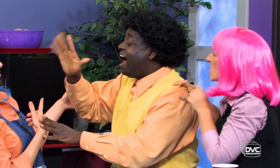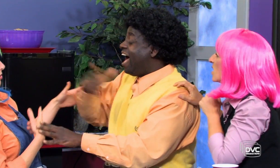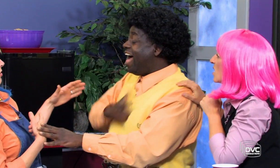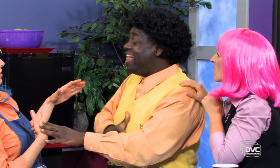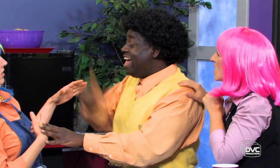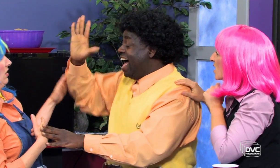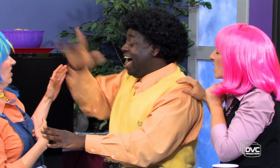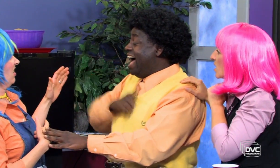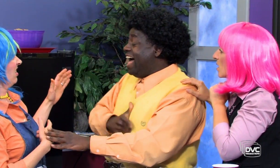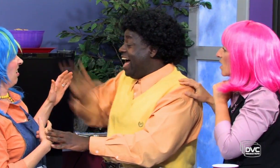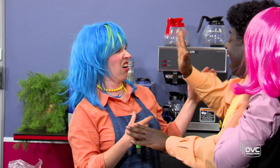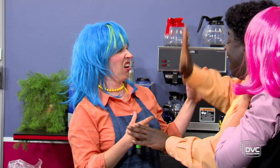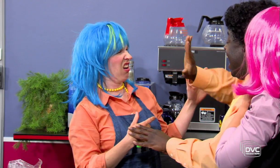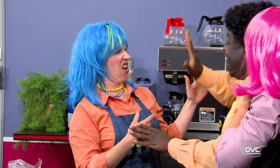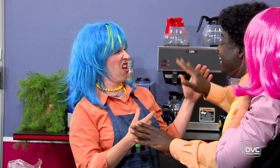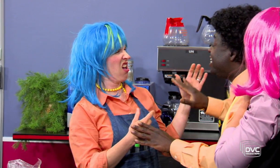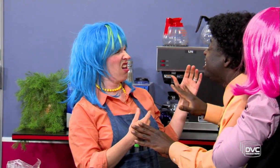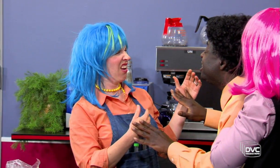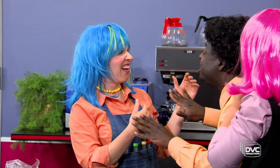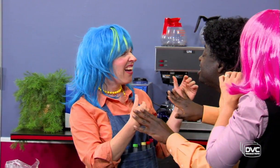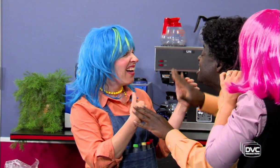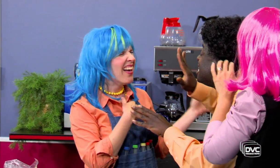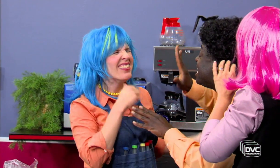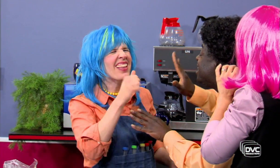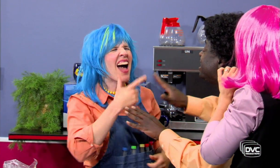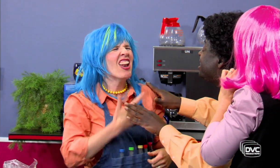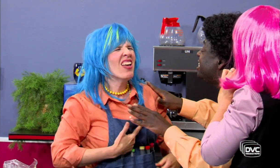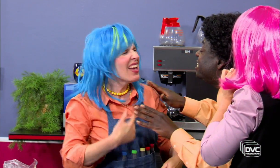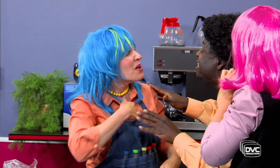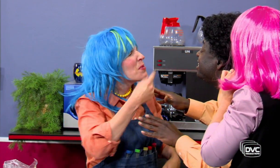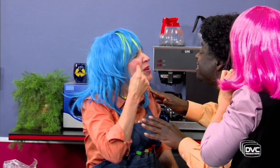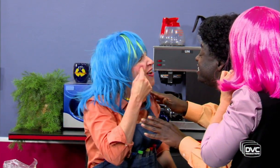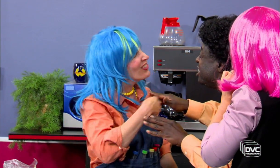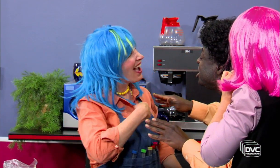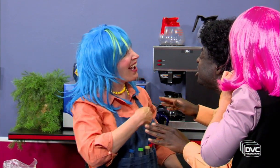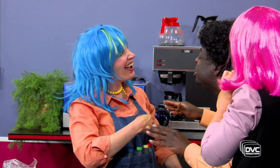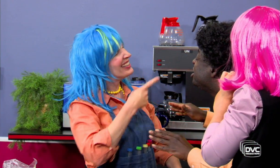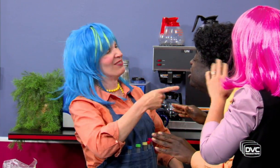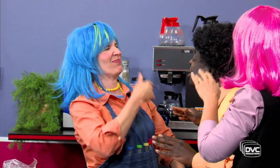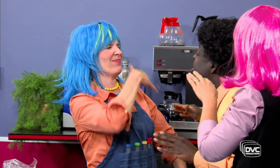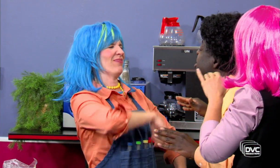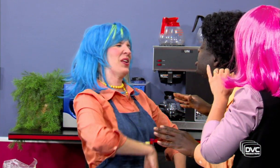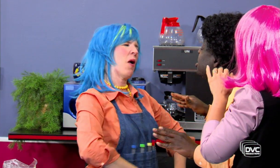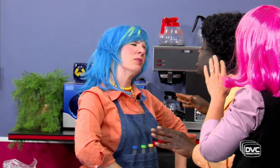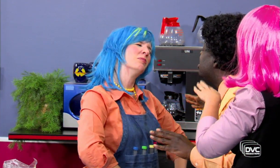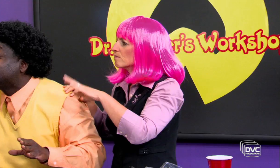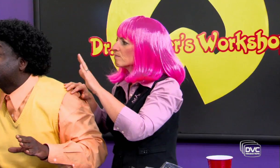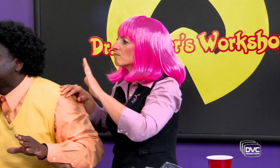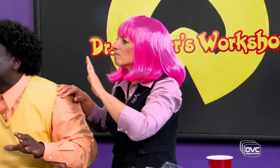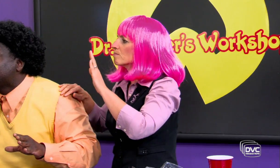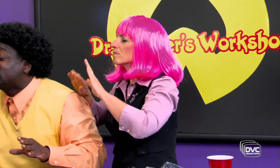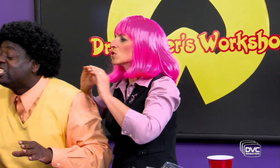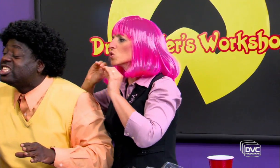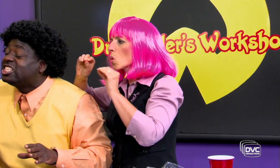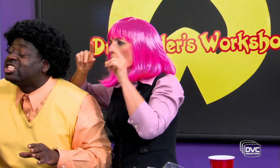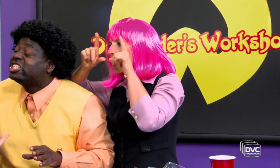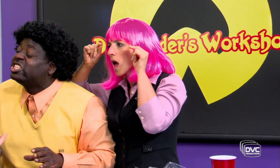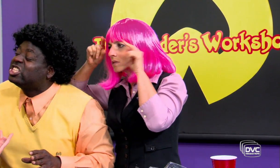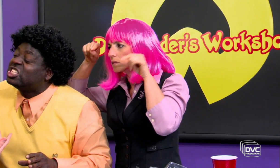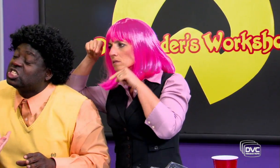Oh, hi, Dr. Wonder! Oh, I'm not Dr. Wonder, I'm Paula! You're silly! Look, he doesn't